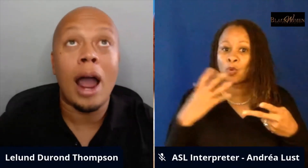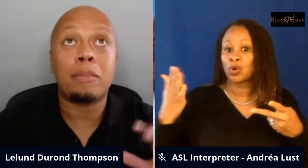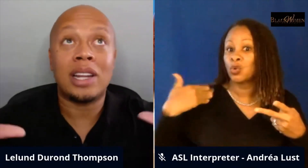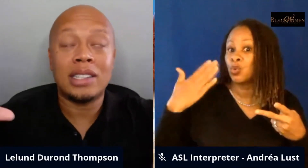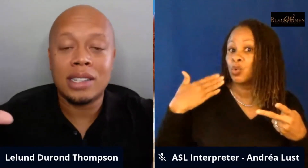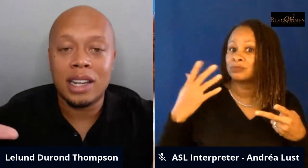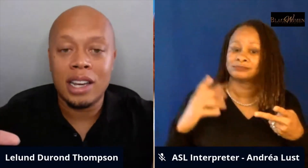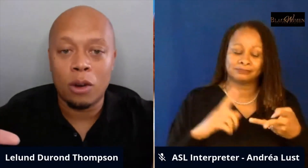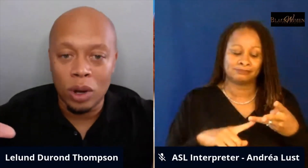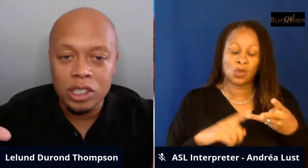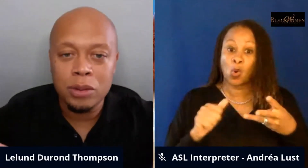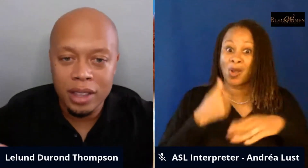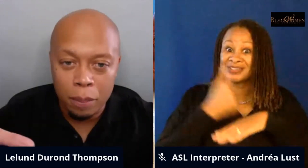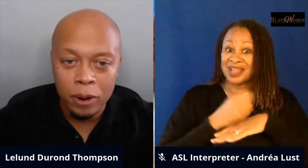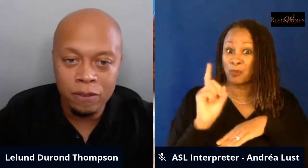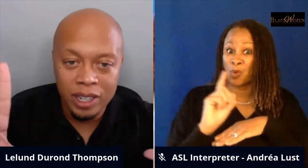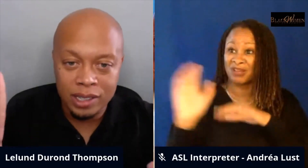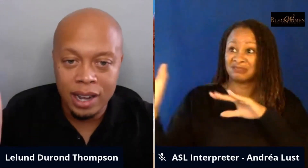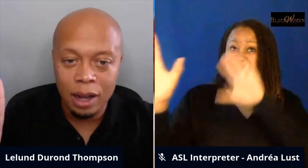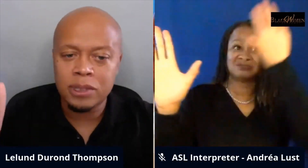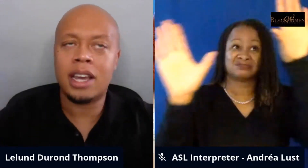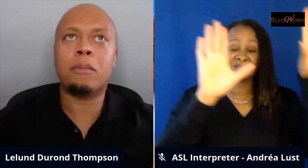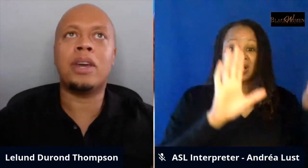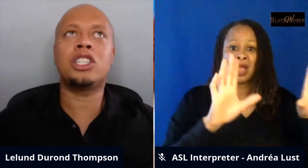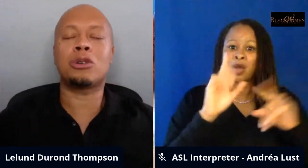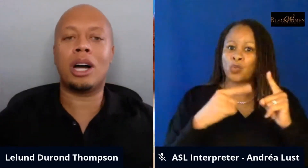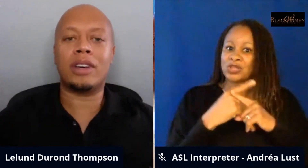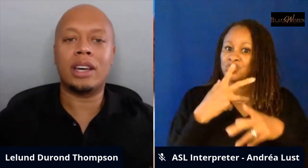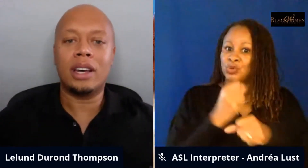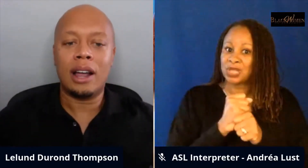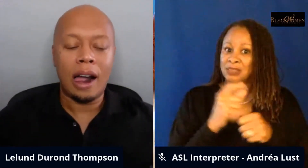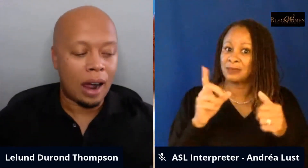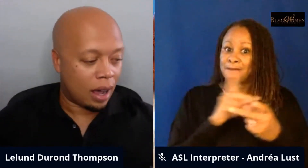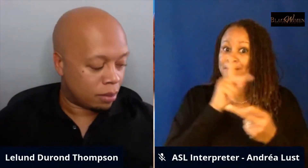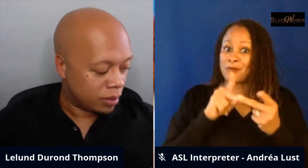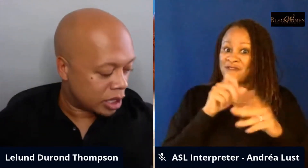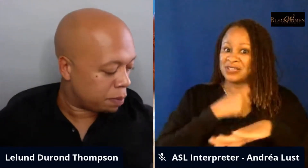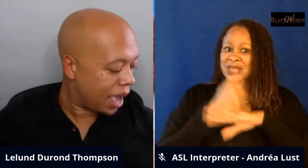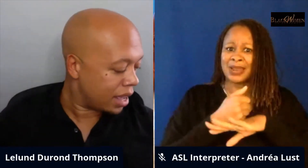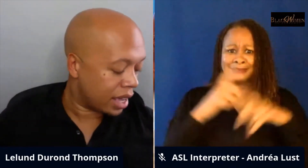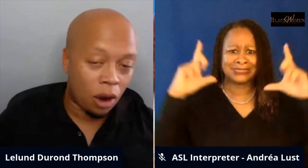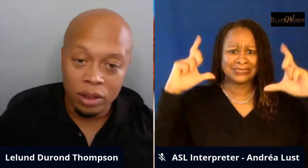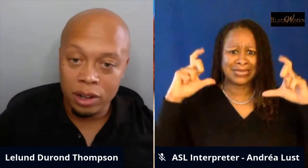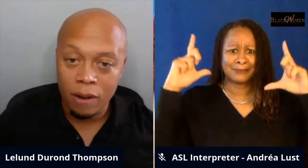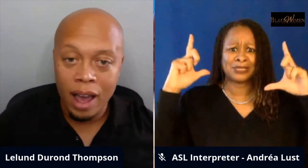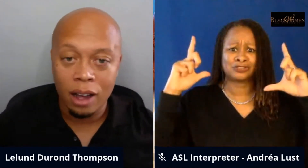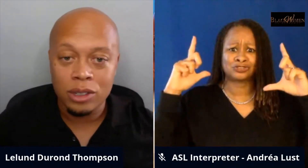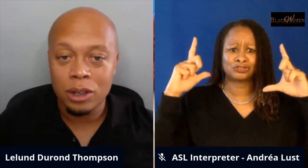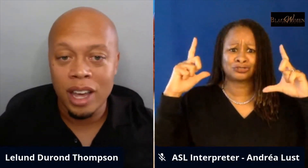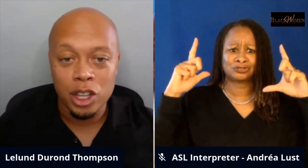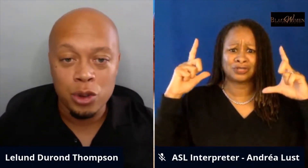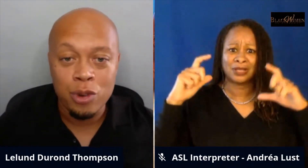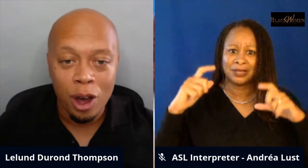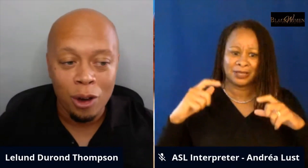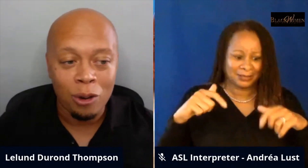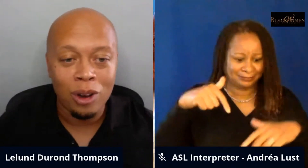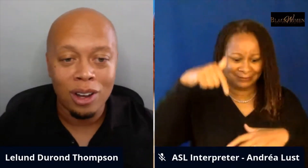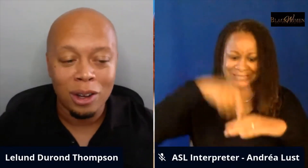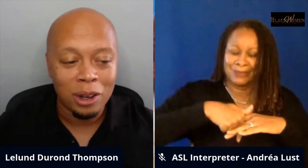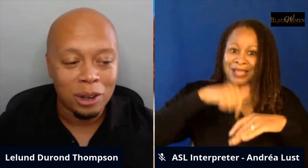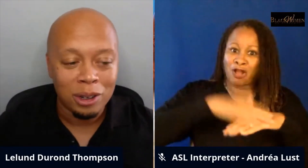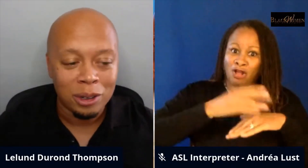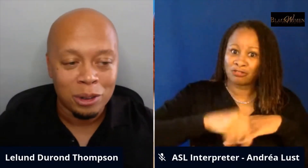or I placed it here. Once you get the perfect setup, take a picture of it, spike it on the ground so that you